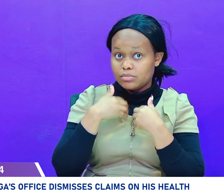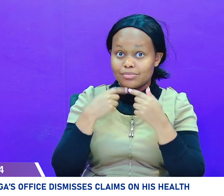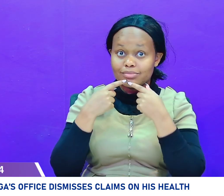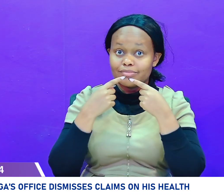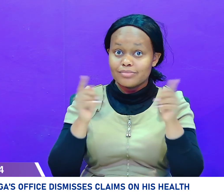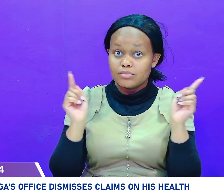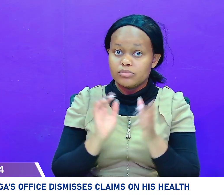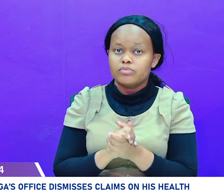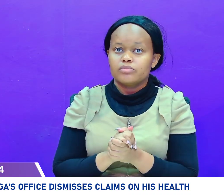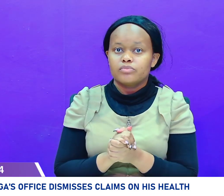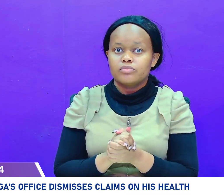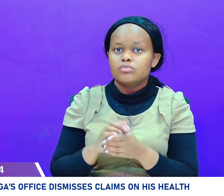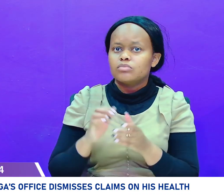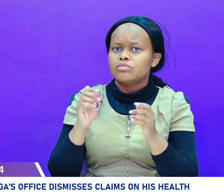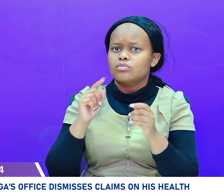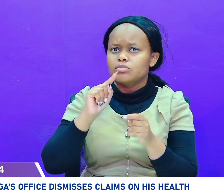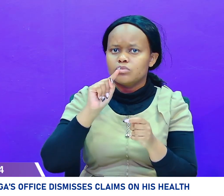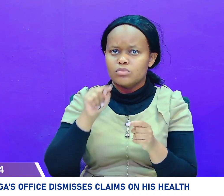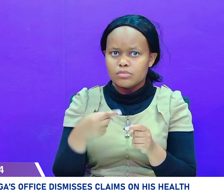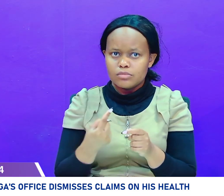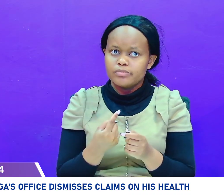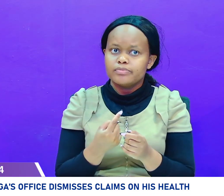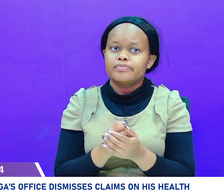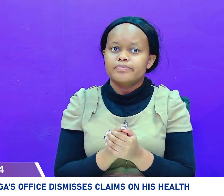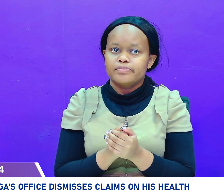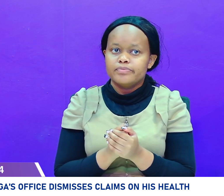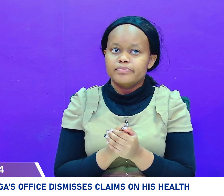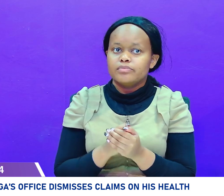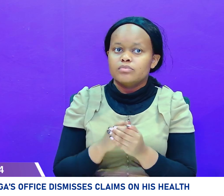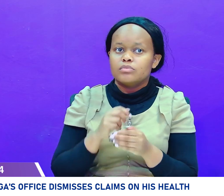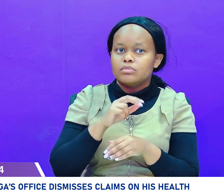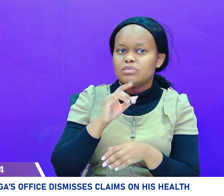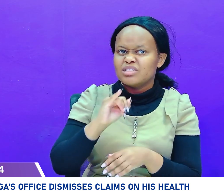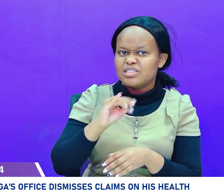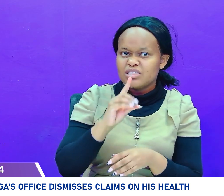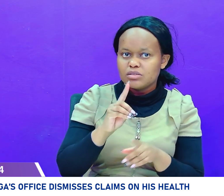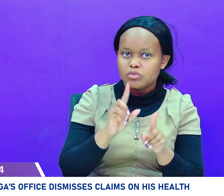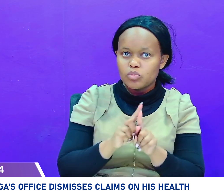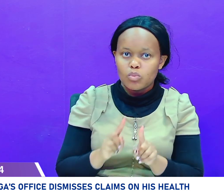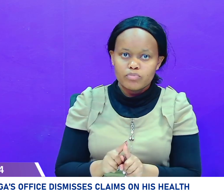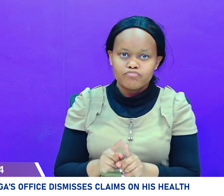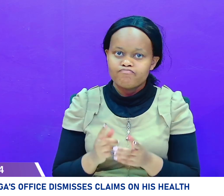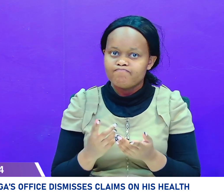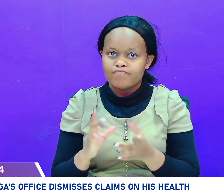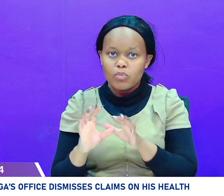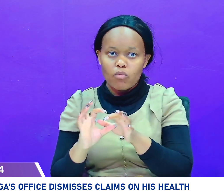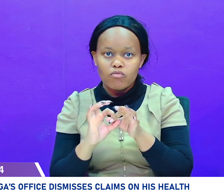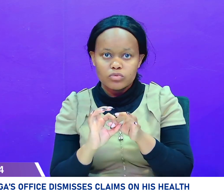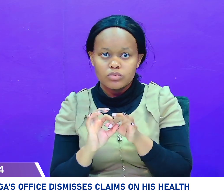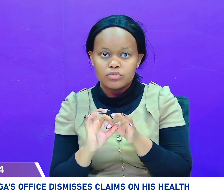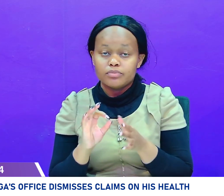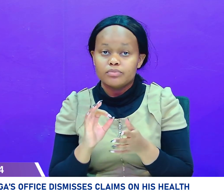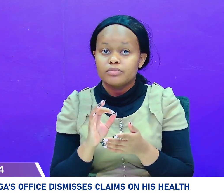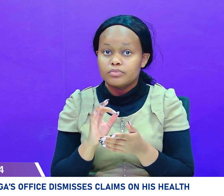Moving on, President William Ruto has announced the waiver of the 1,000 shillings national ID